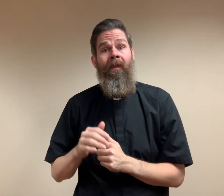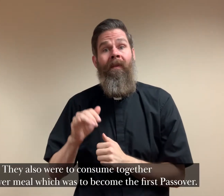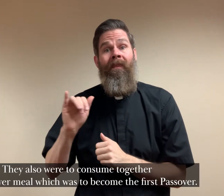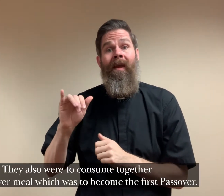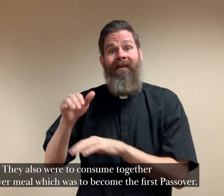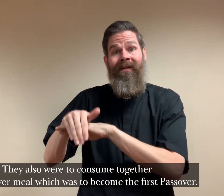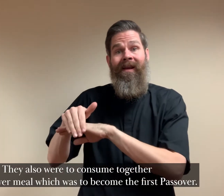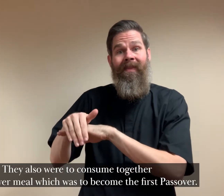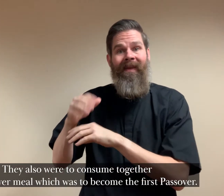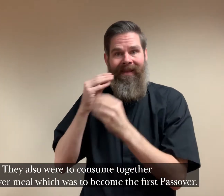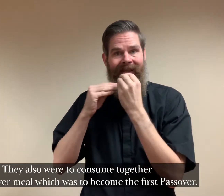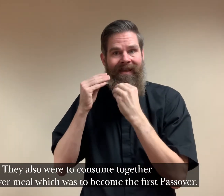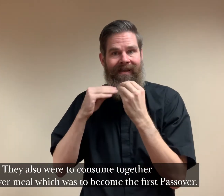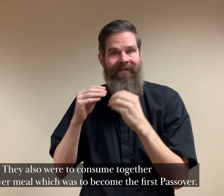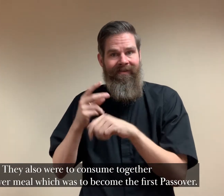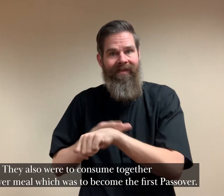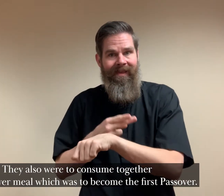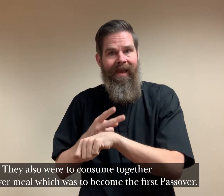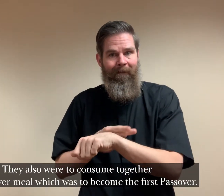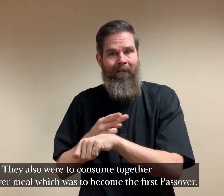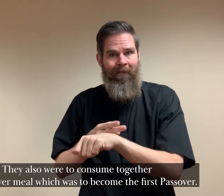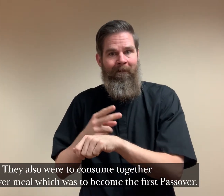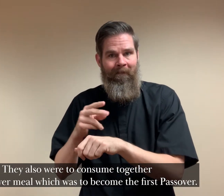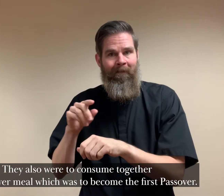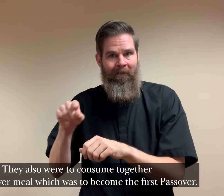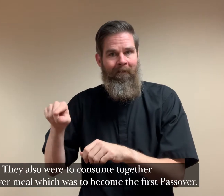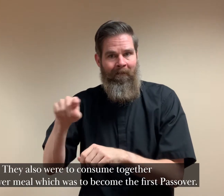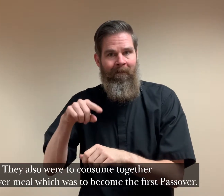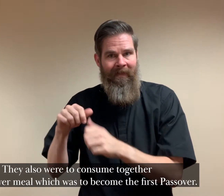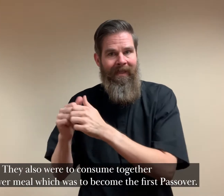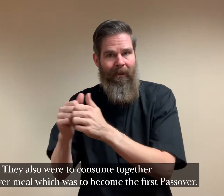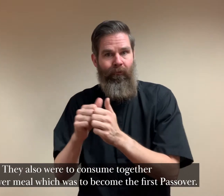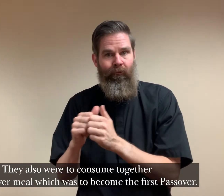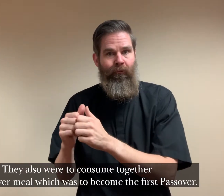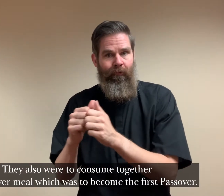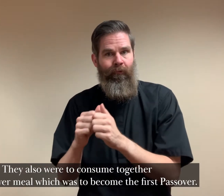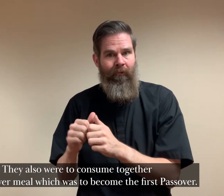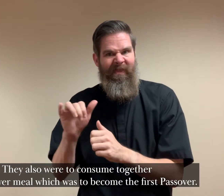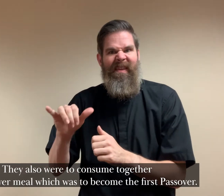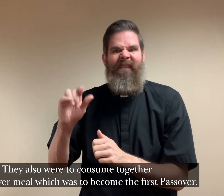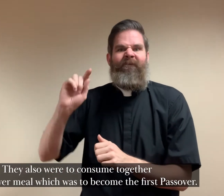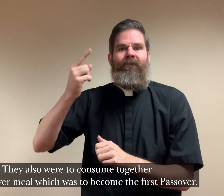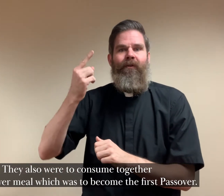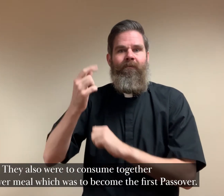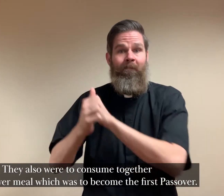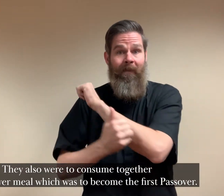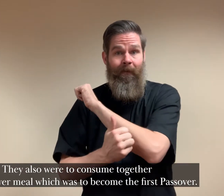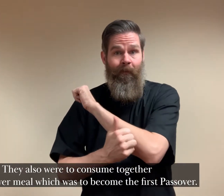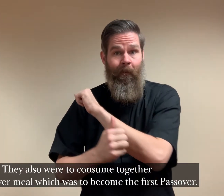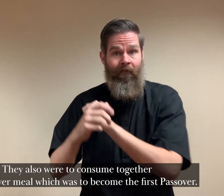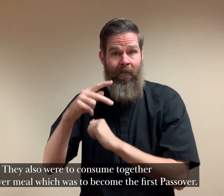They also were to consume together the Passover meal, which was to become the first Passover.